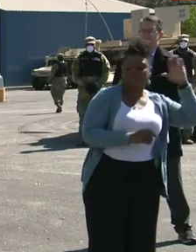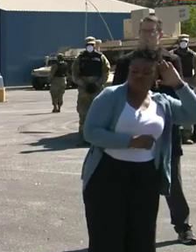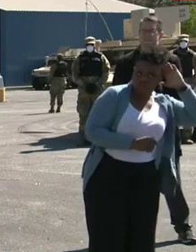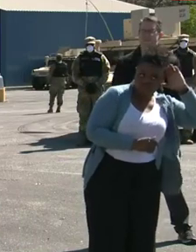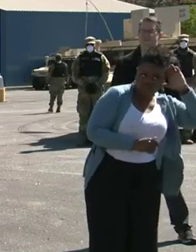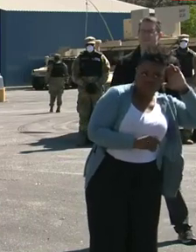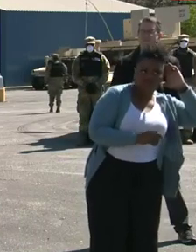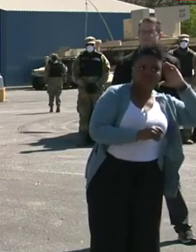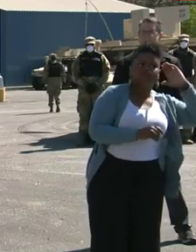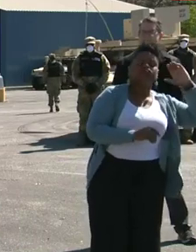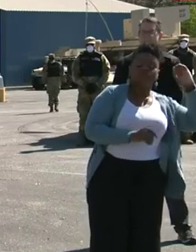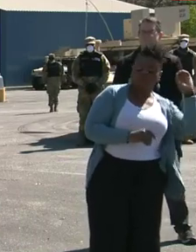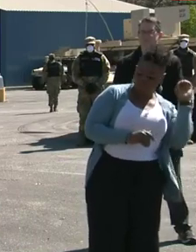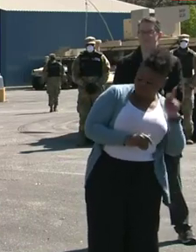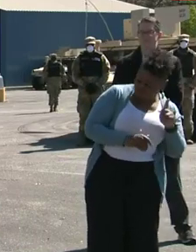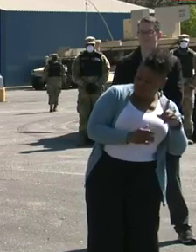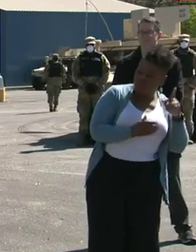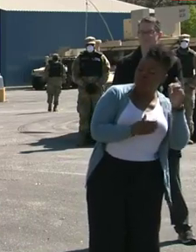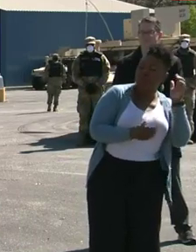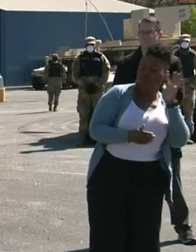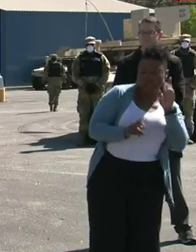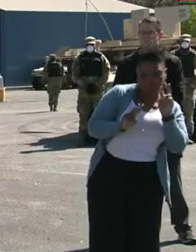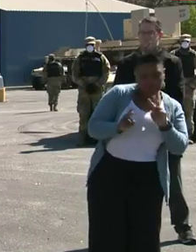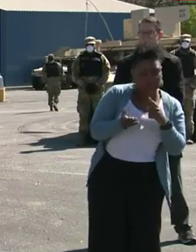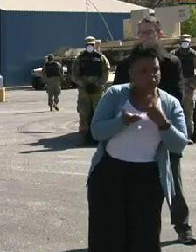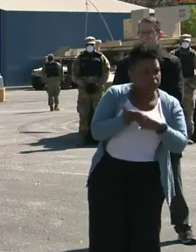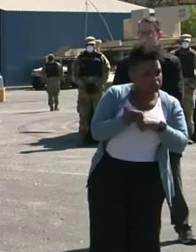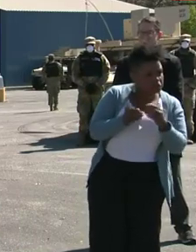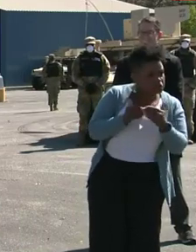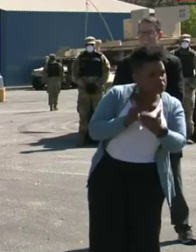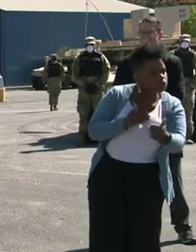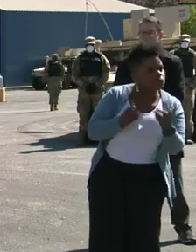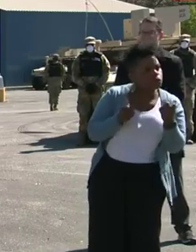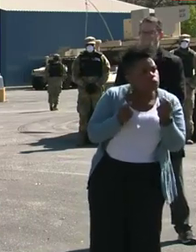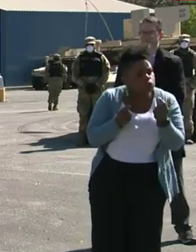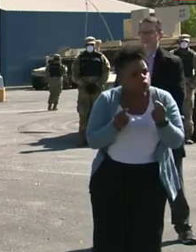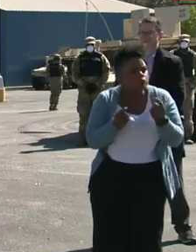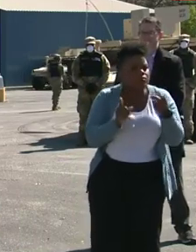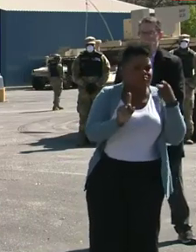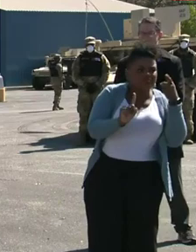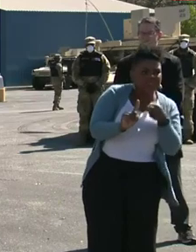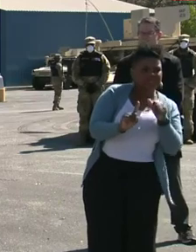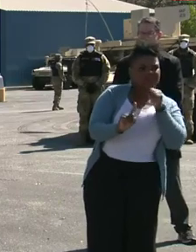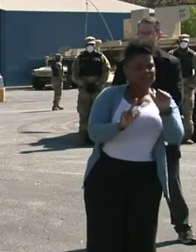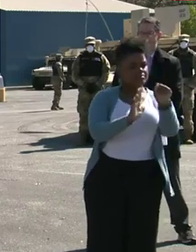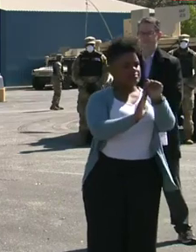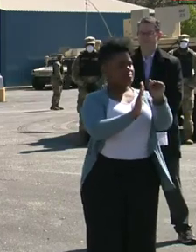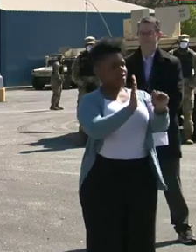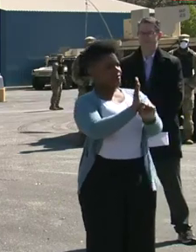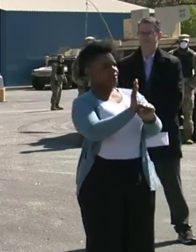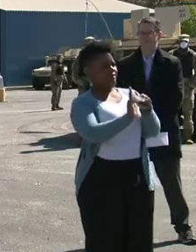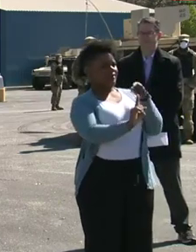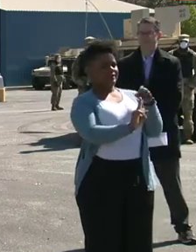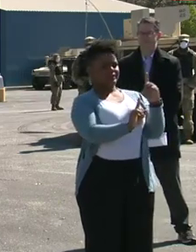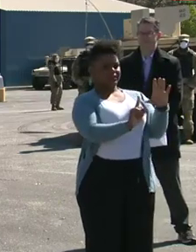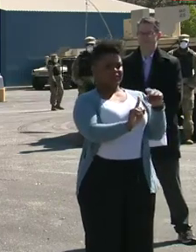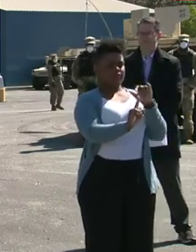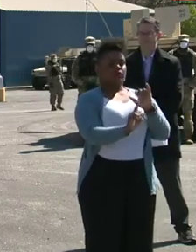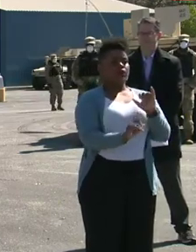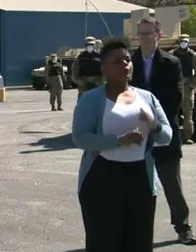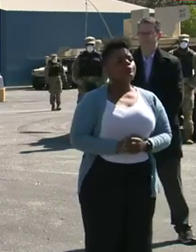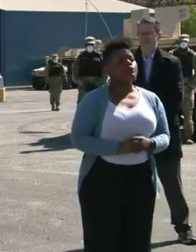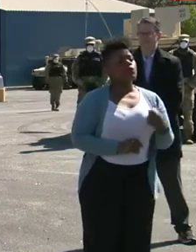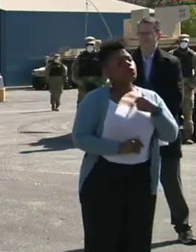territory designation, and we appreciate those efforts as well. As we prepare for a medical surge, we all know